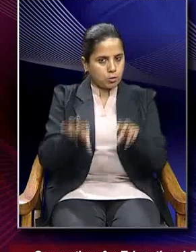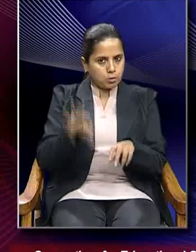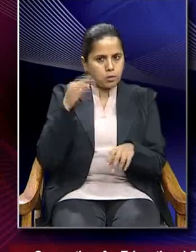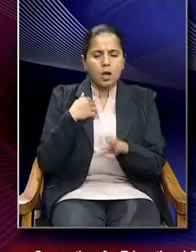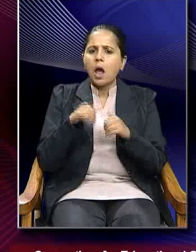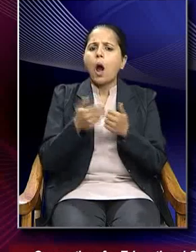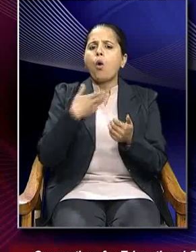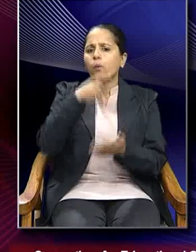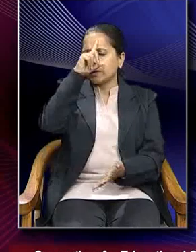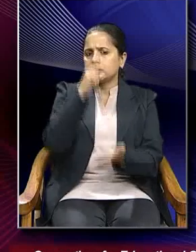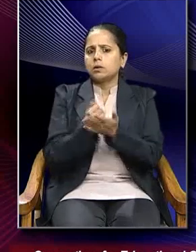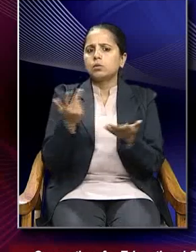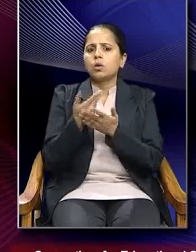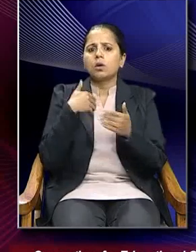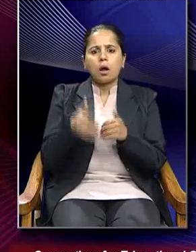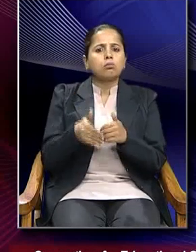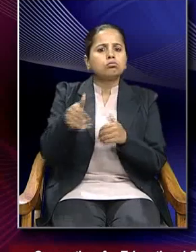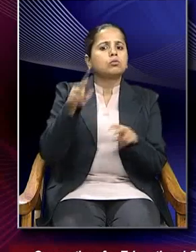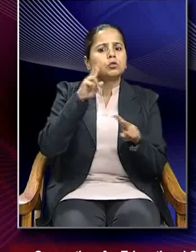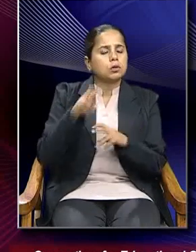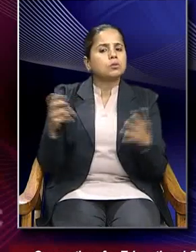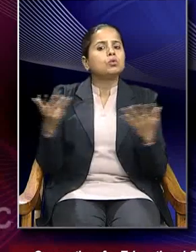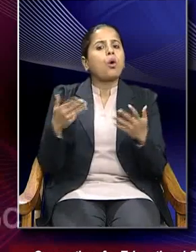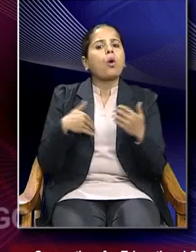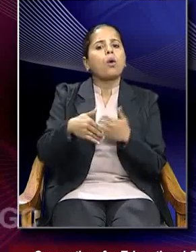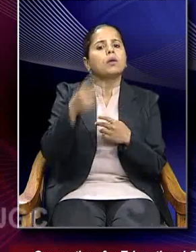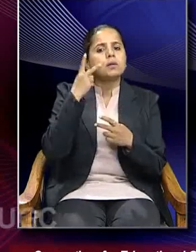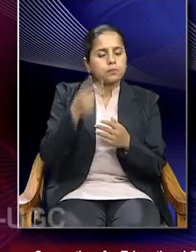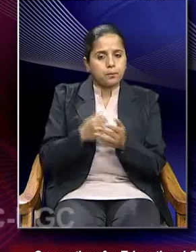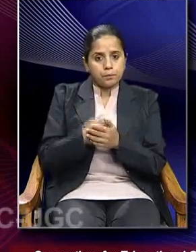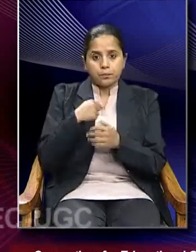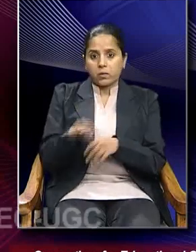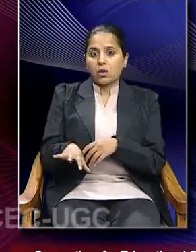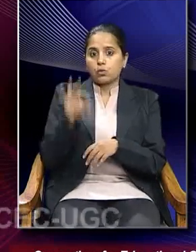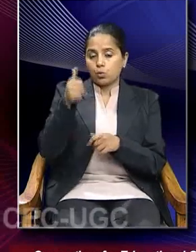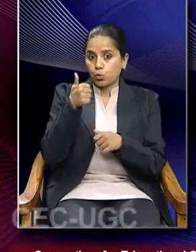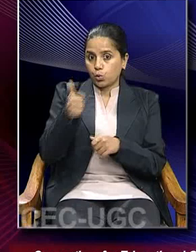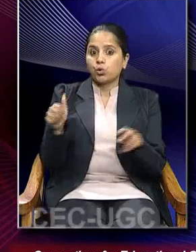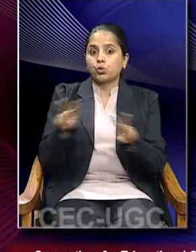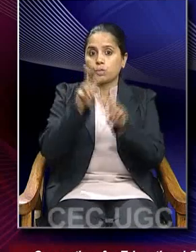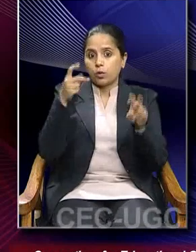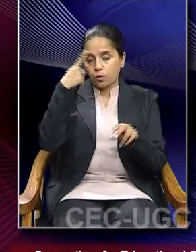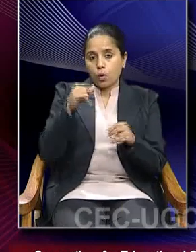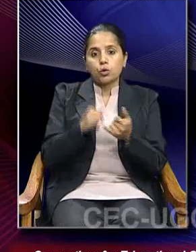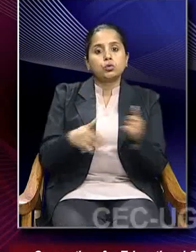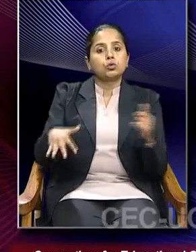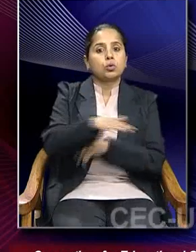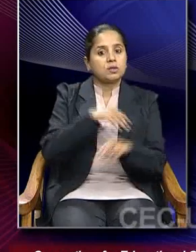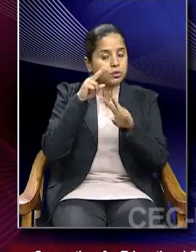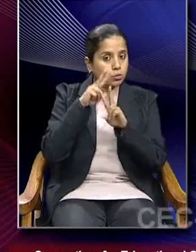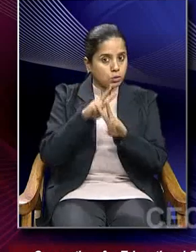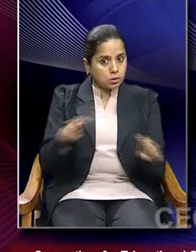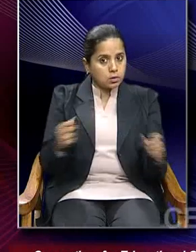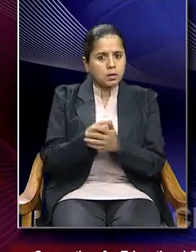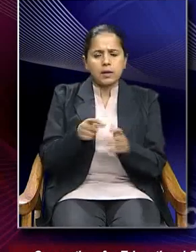we decide what are we going to research on? And choosing a good topic for sociological research